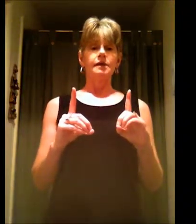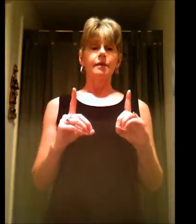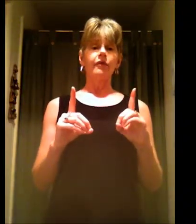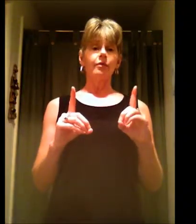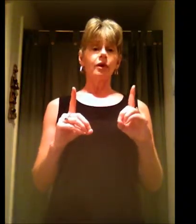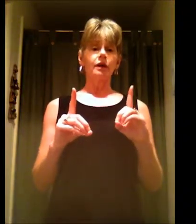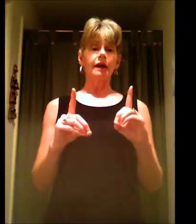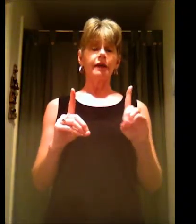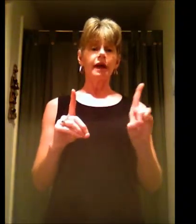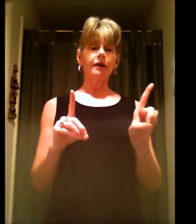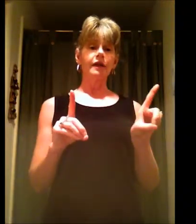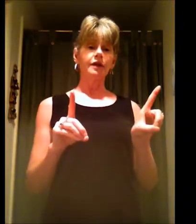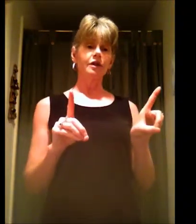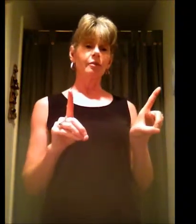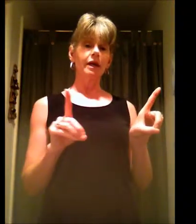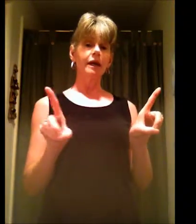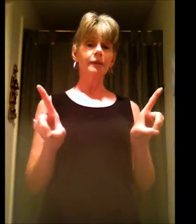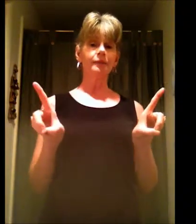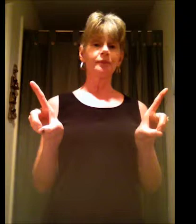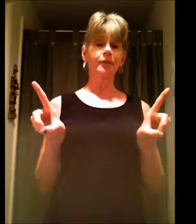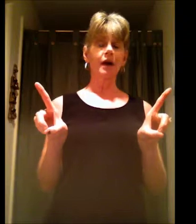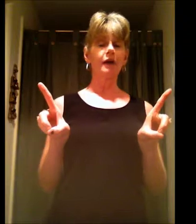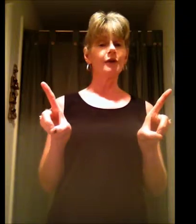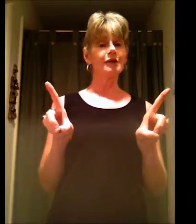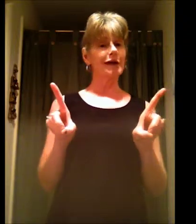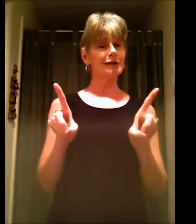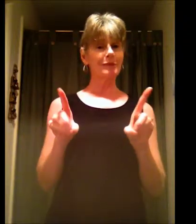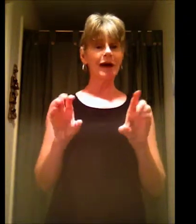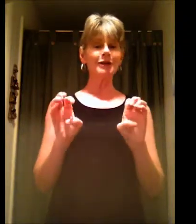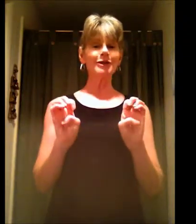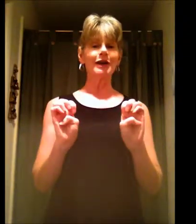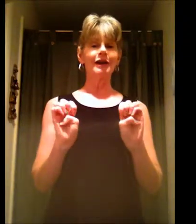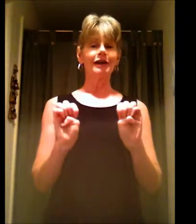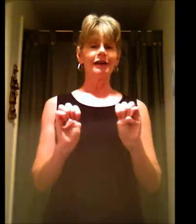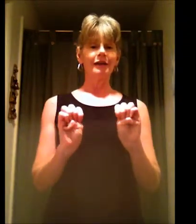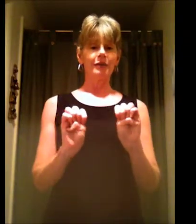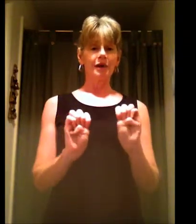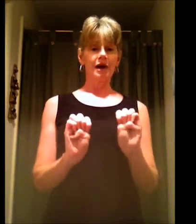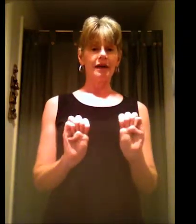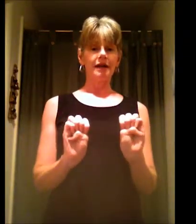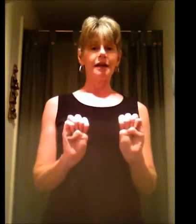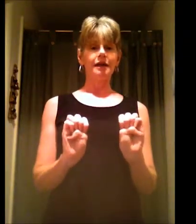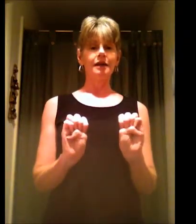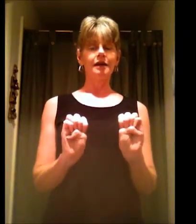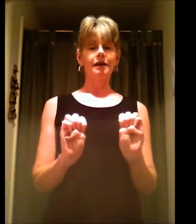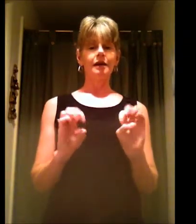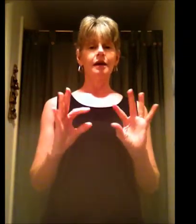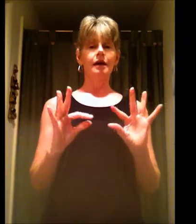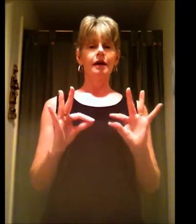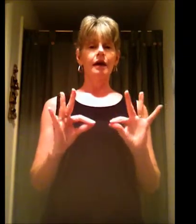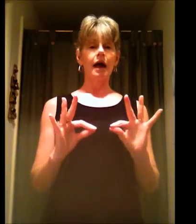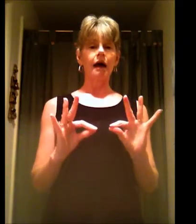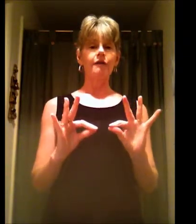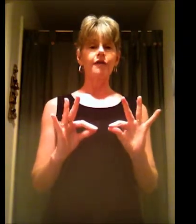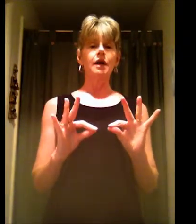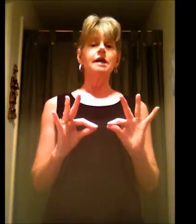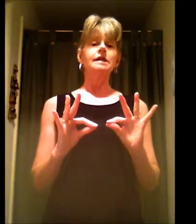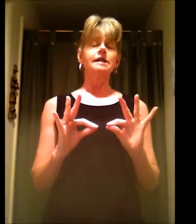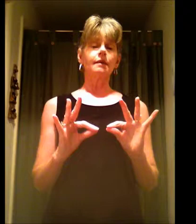Some of them look like the letter they should be, others not so much. We're on E, F. Some